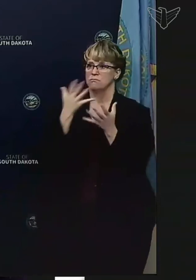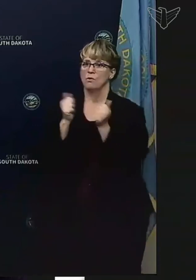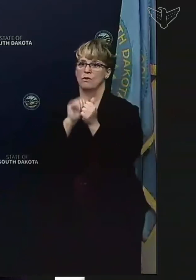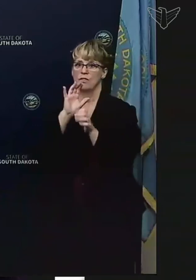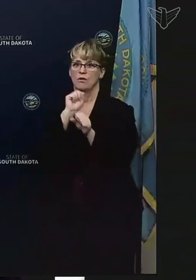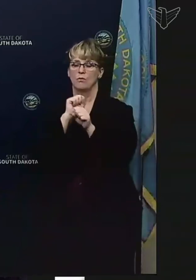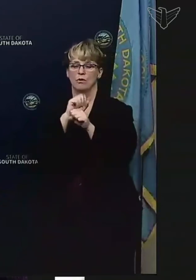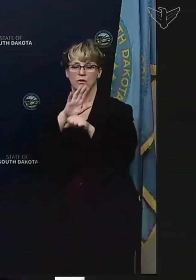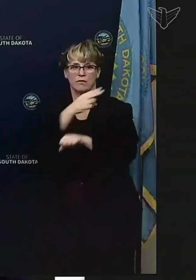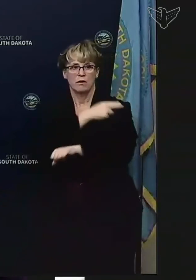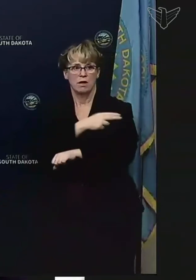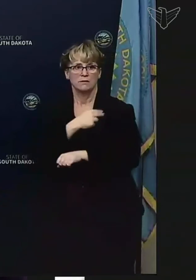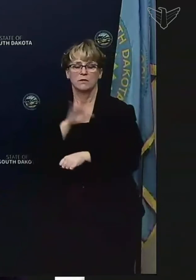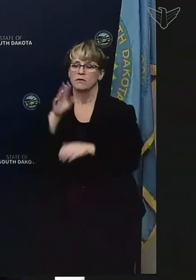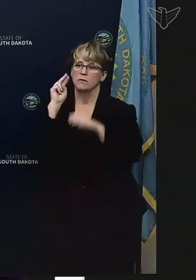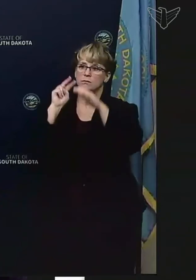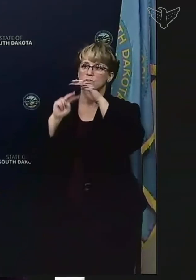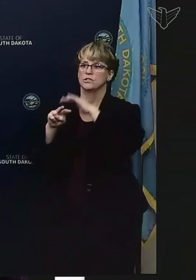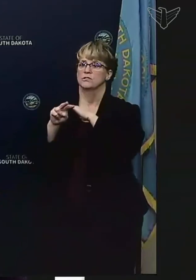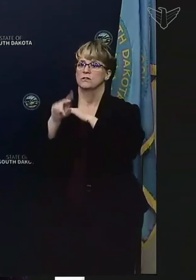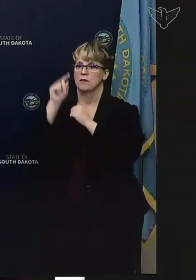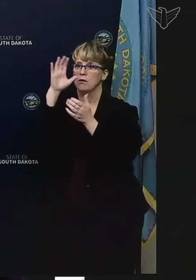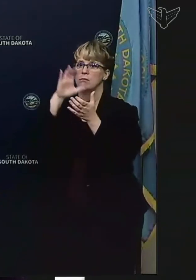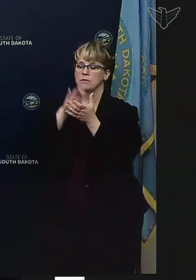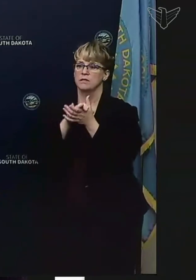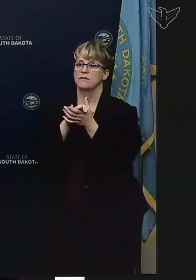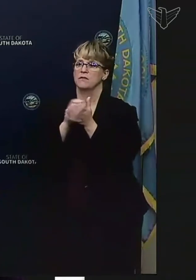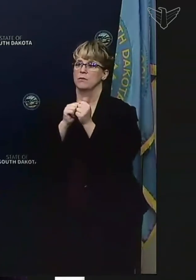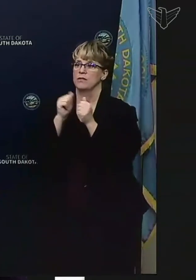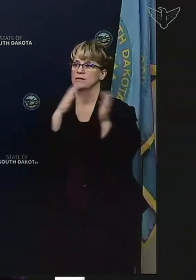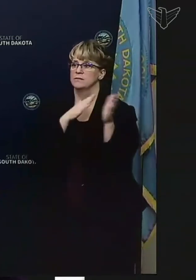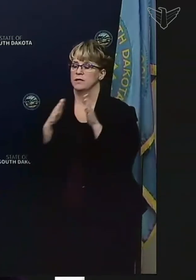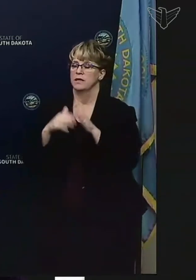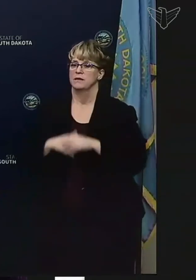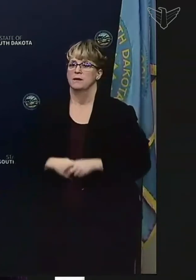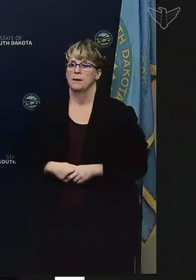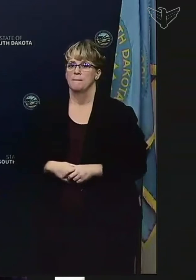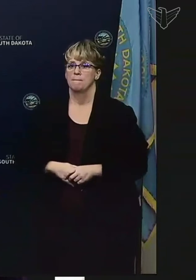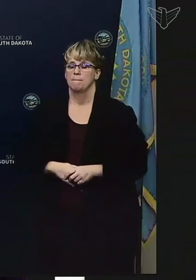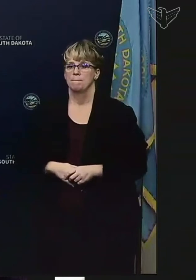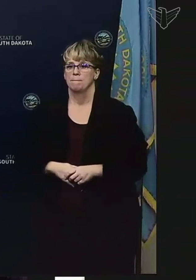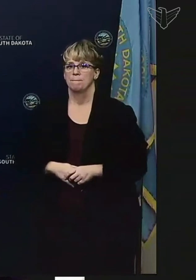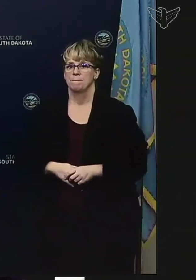their work and their projections and belief in this plan that we have for the state.